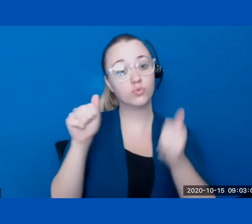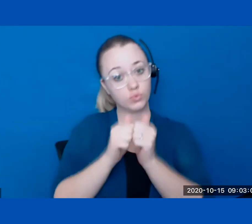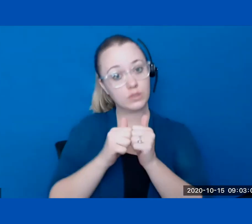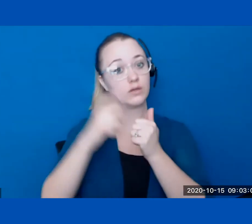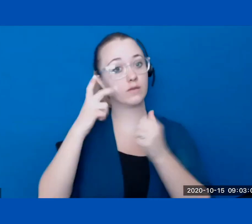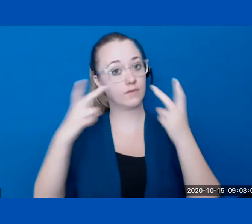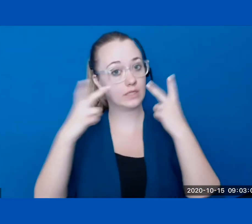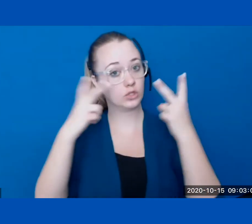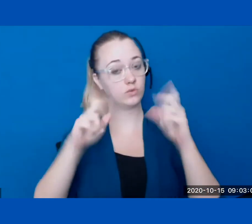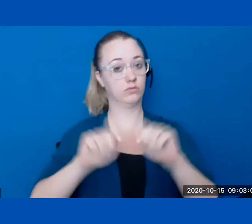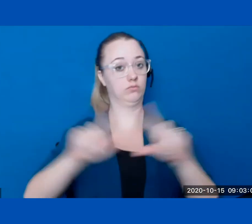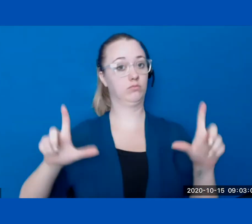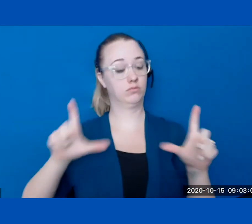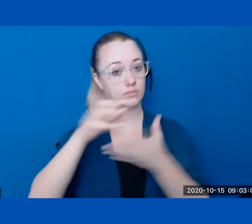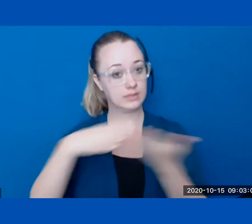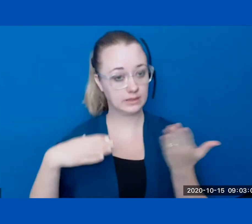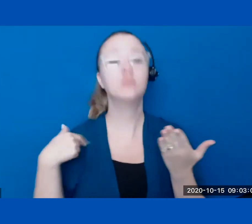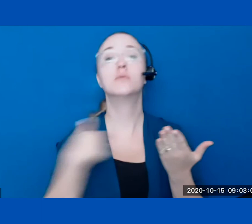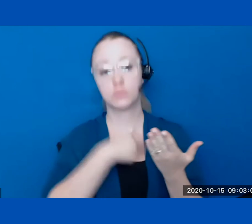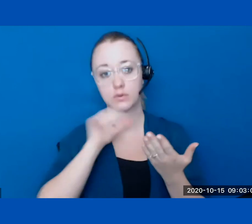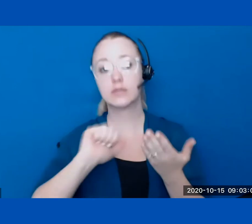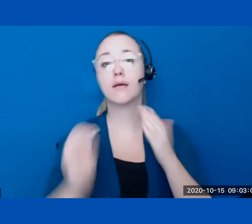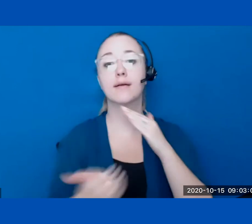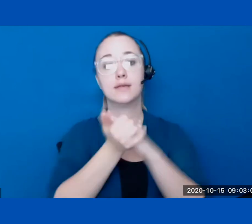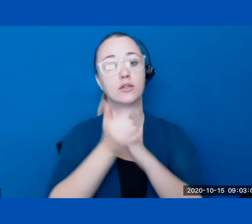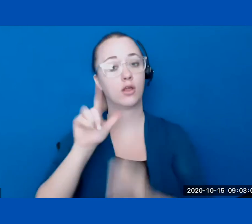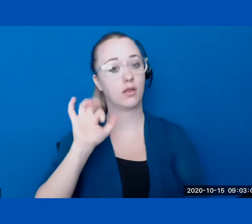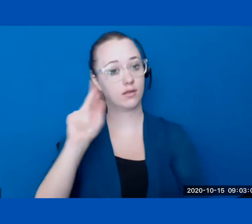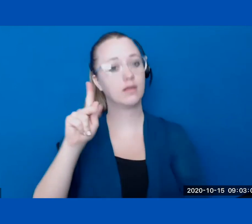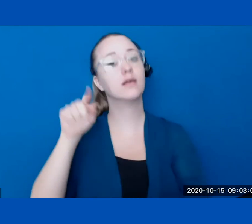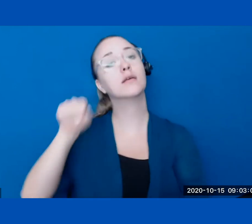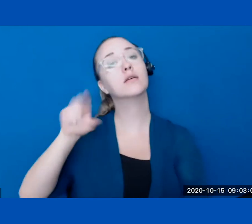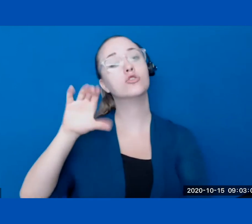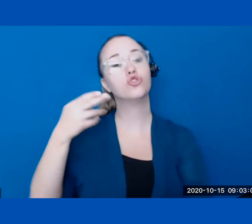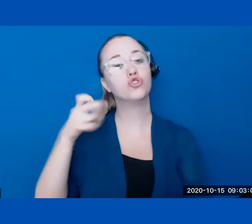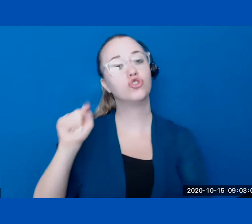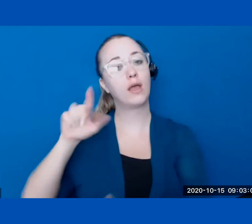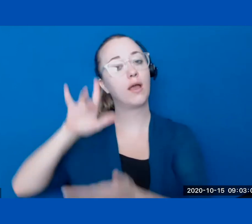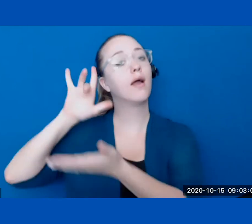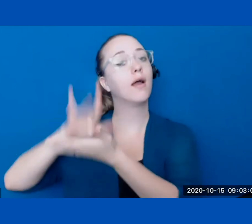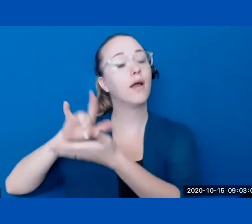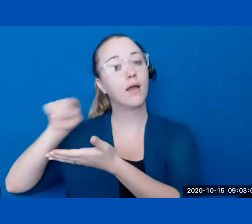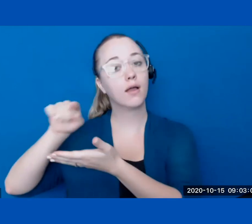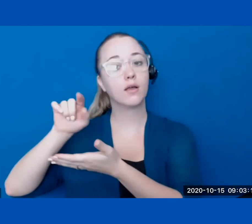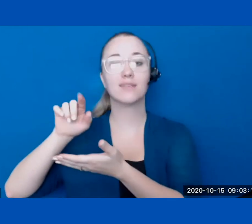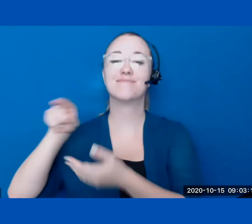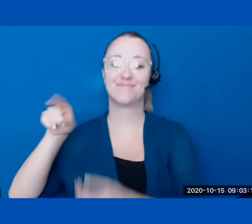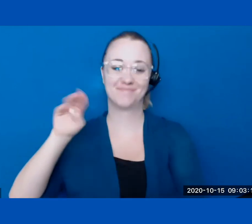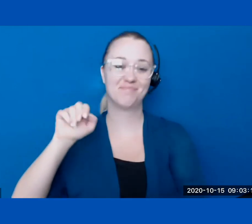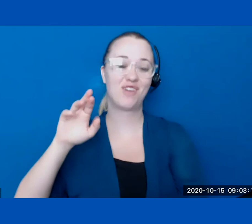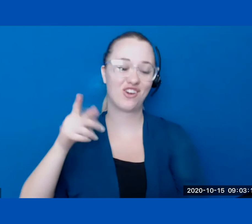it, we can attach the link in the chat. And you can go to it. Miss Margaret just posted